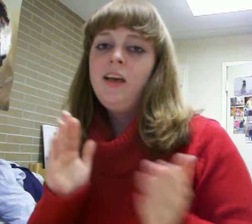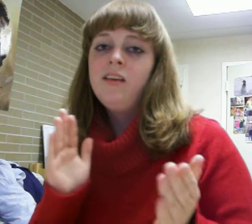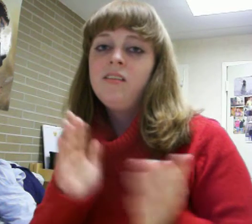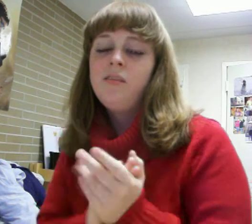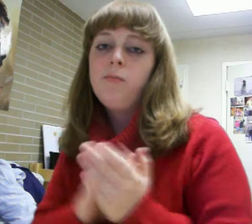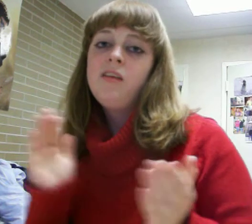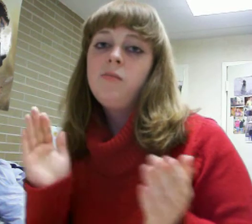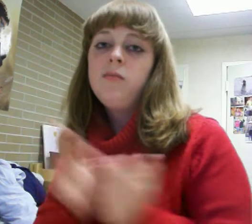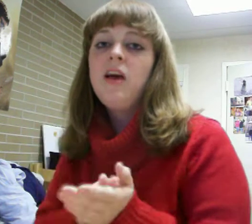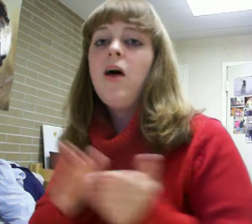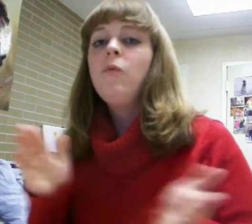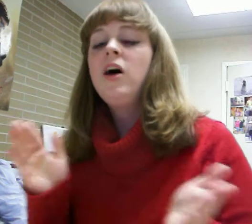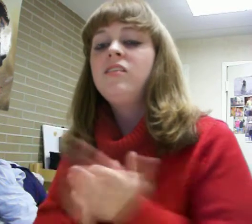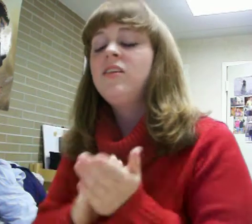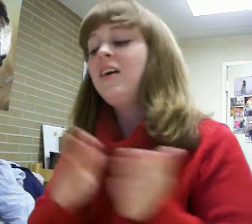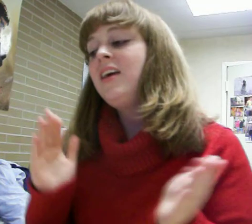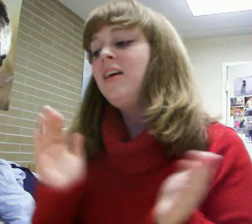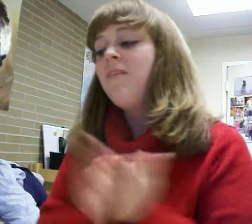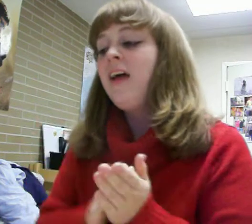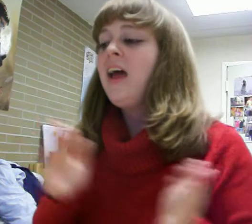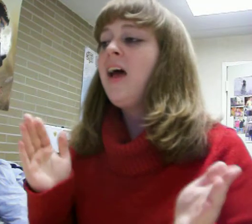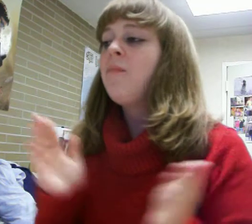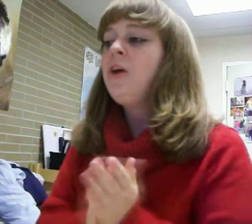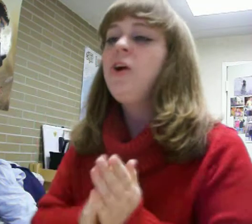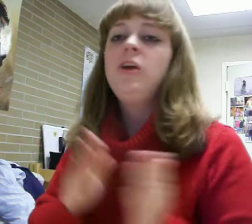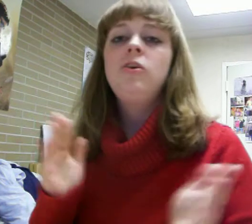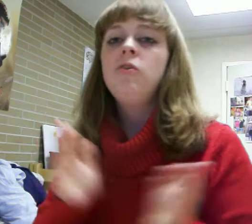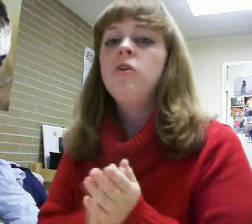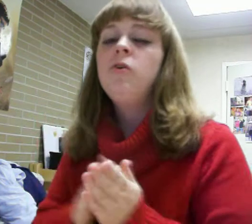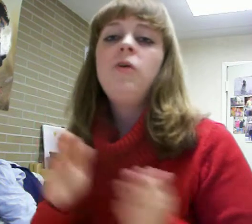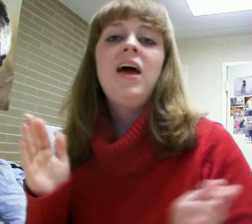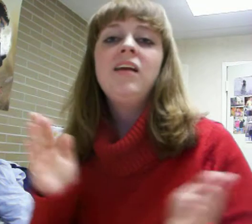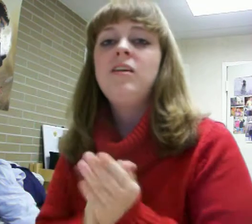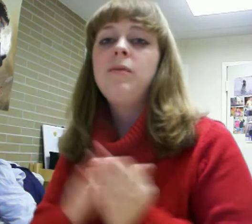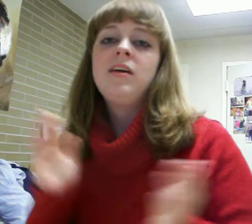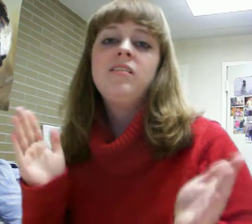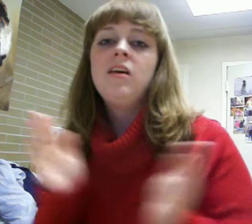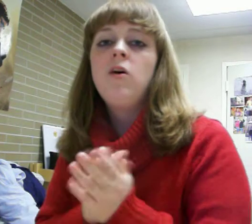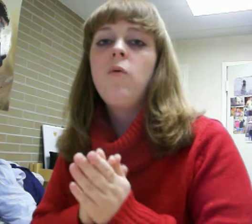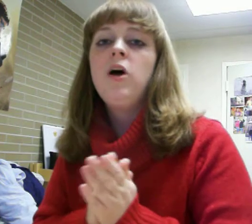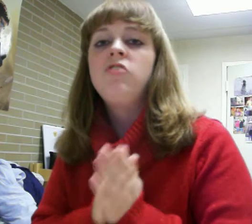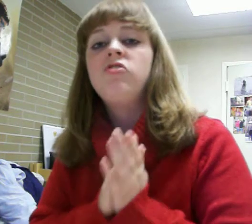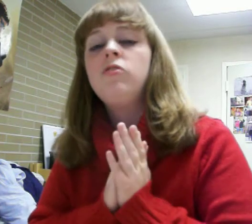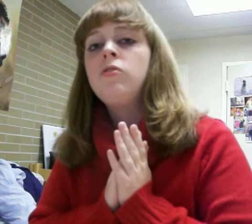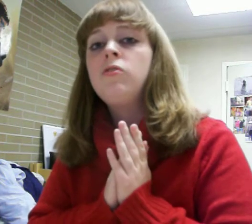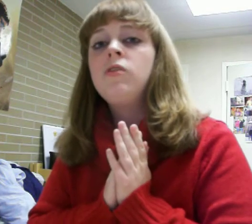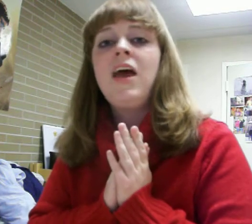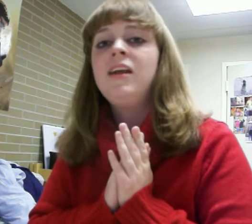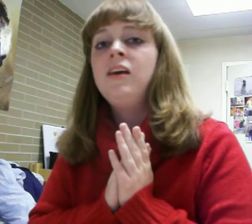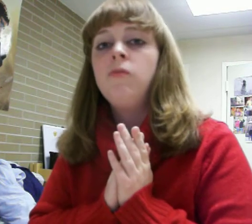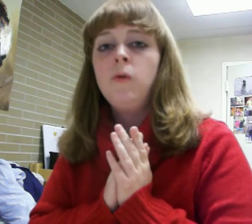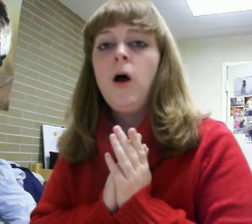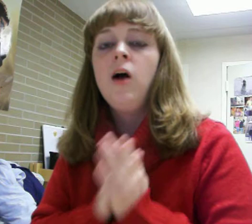But sometimes I wonder if I am hearing you correctly Because I don't want to get it wrong